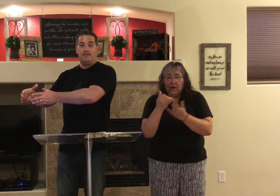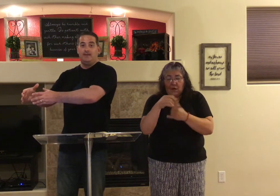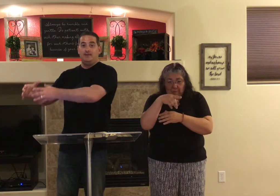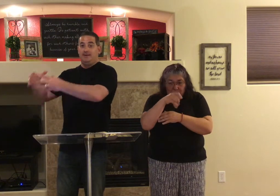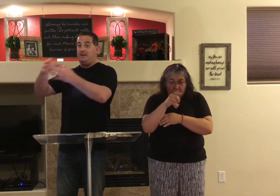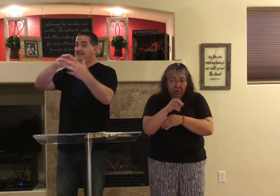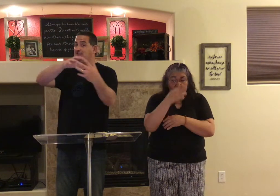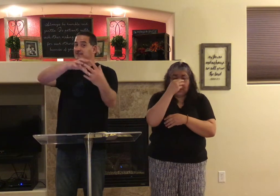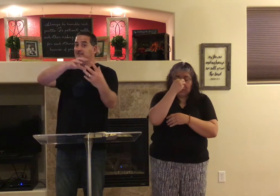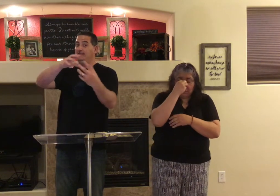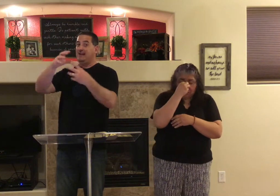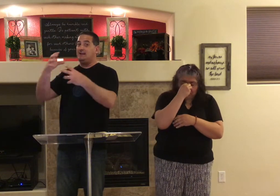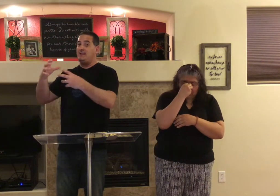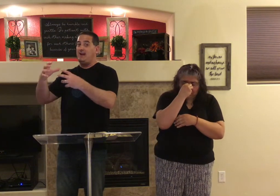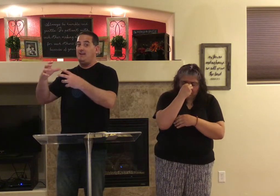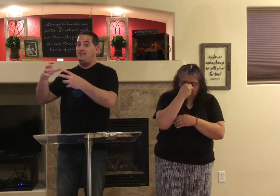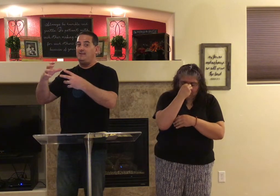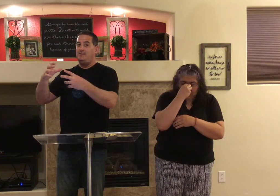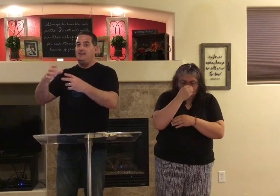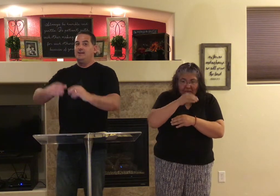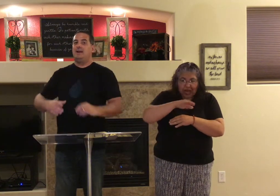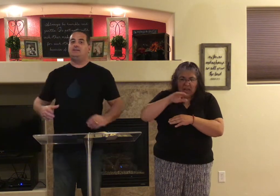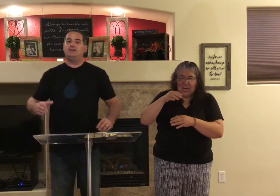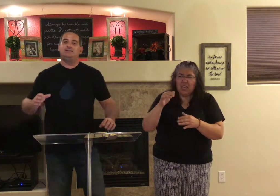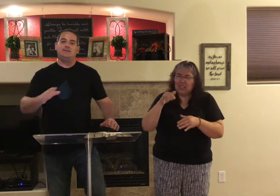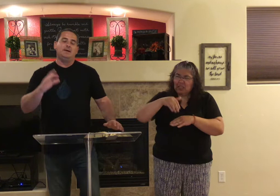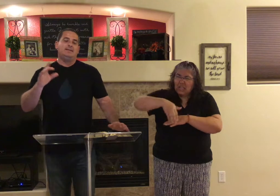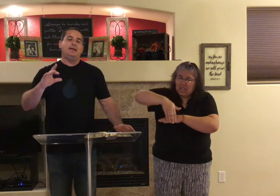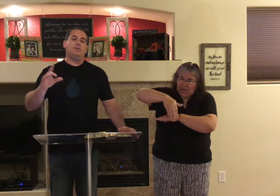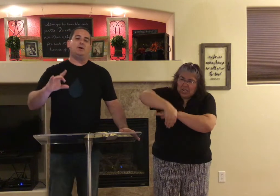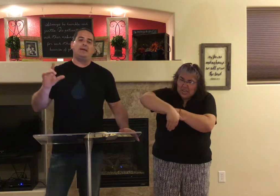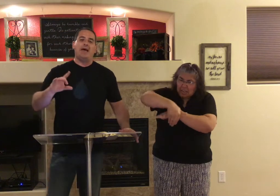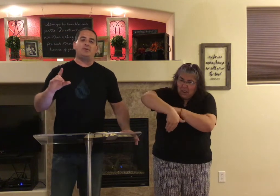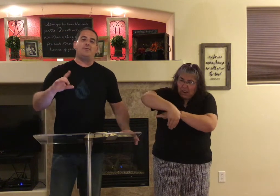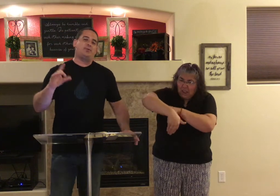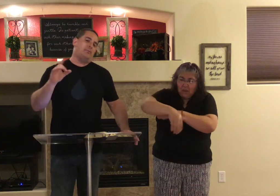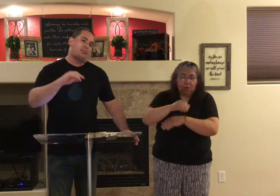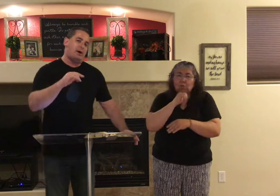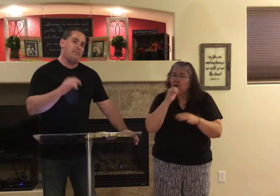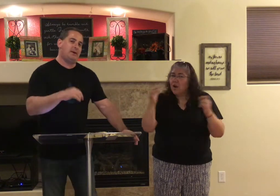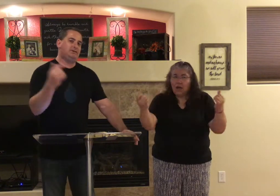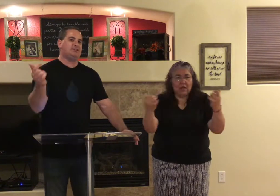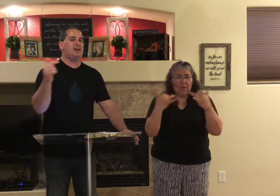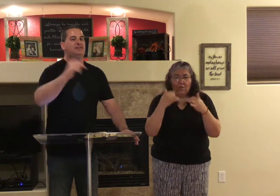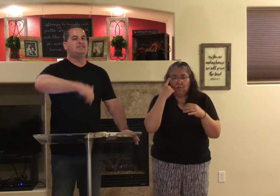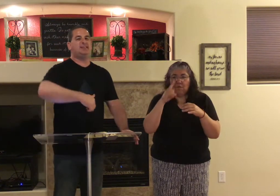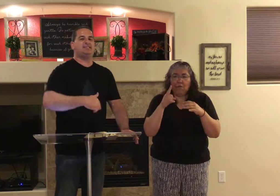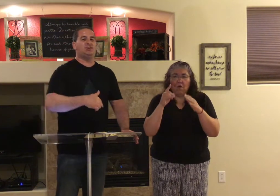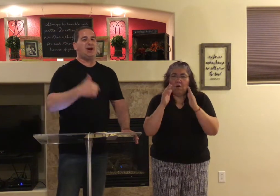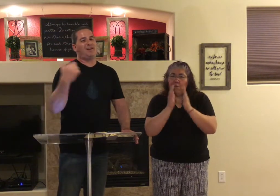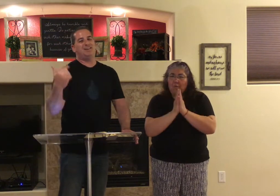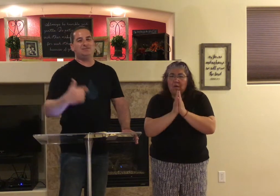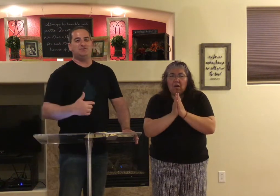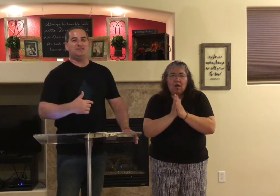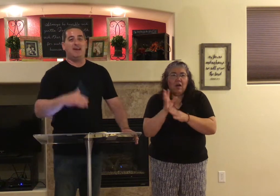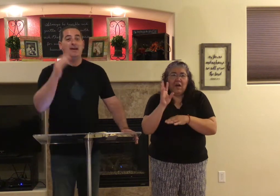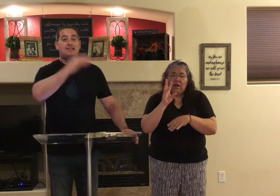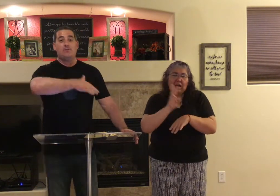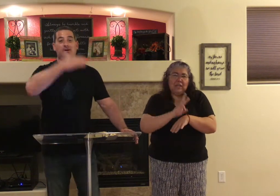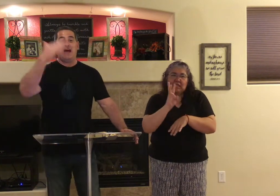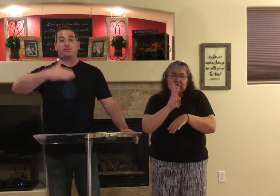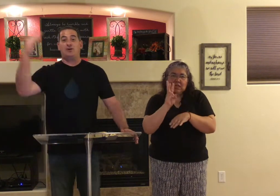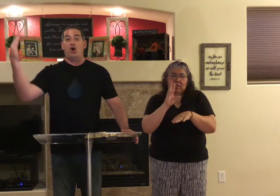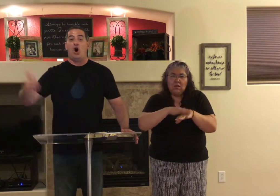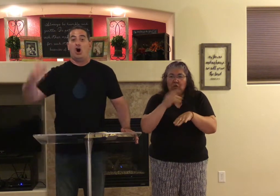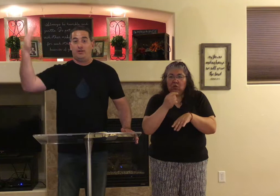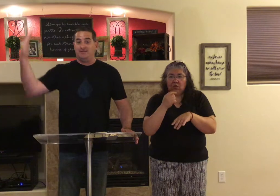now. It's late at night. Can I tell you something? They weren't gathering for a prayer meeting just on 6 o'clock on a Tuesday. They